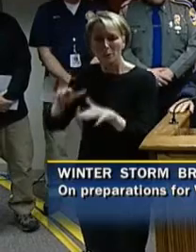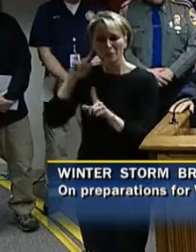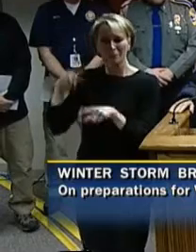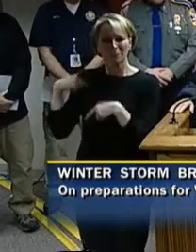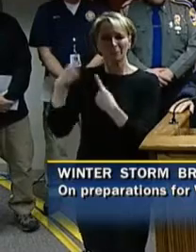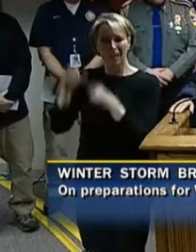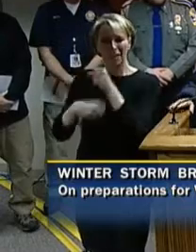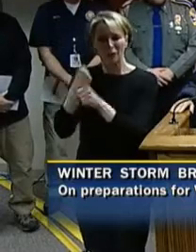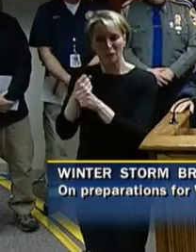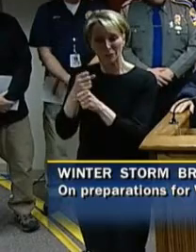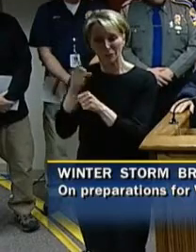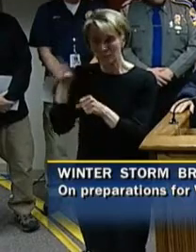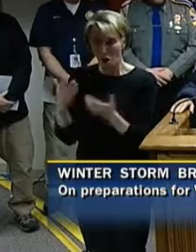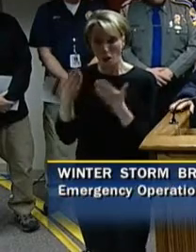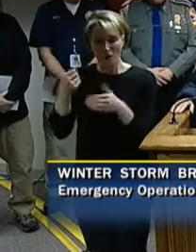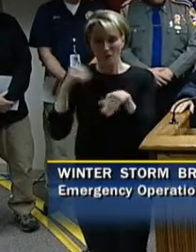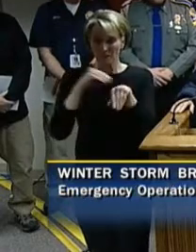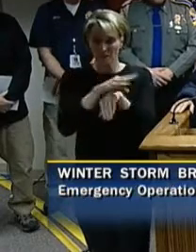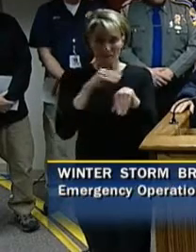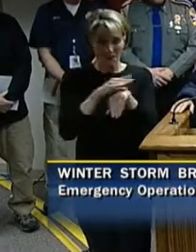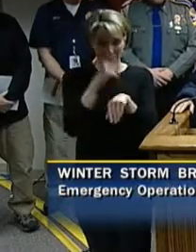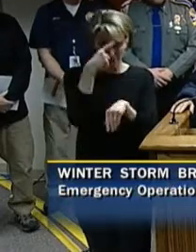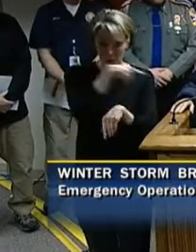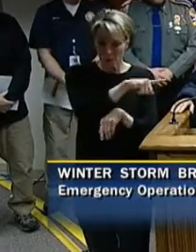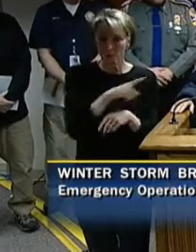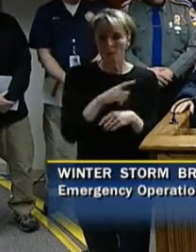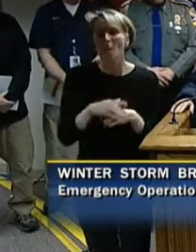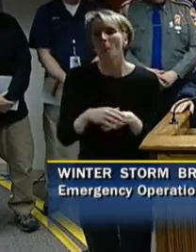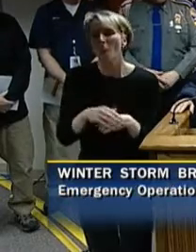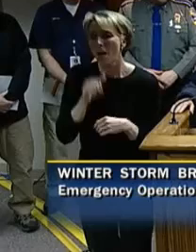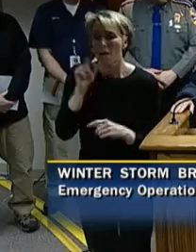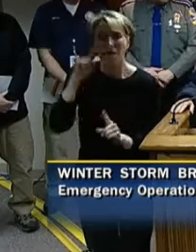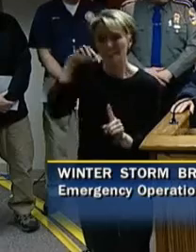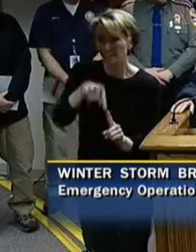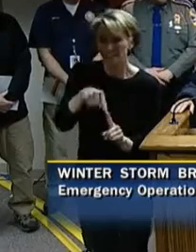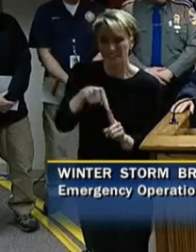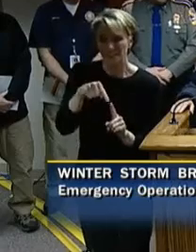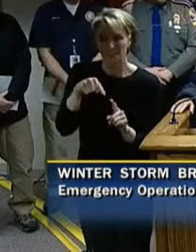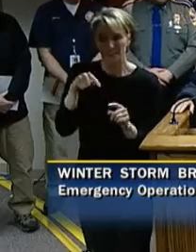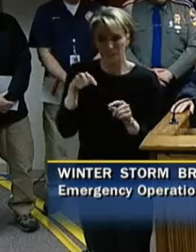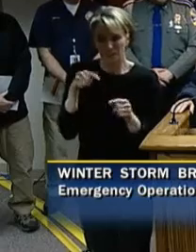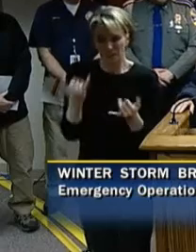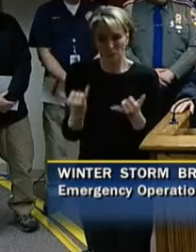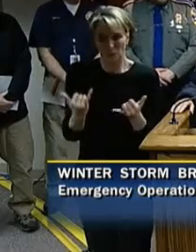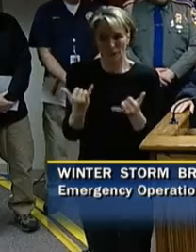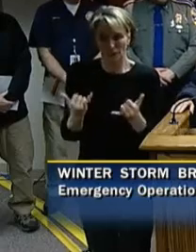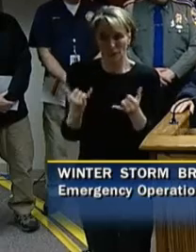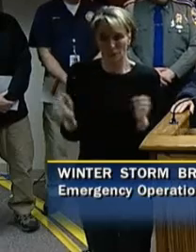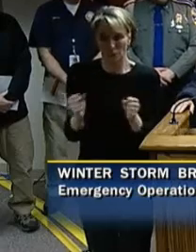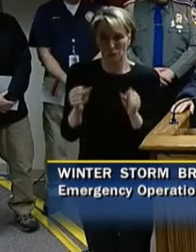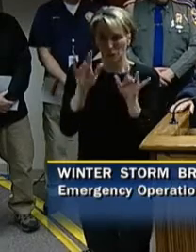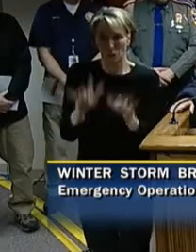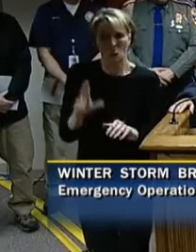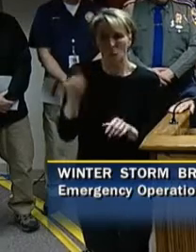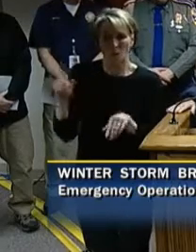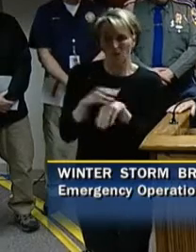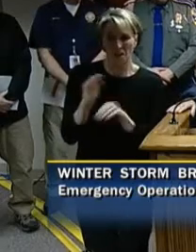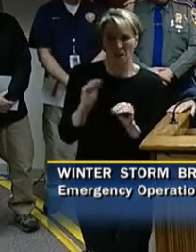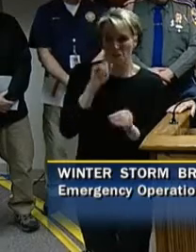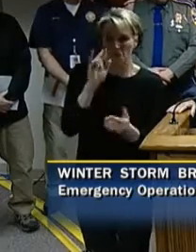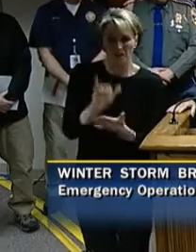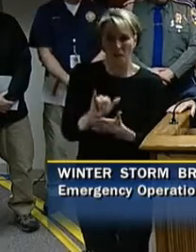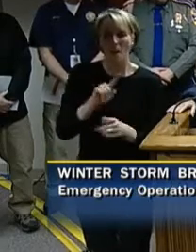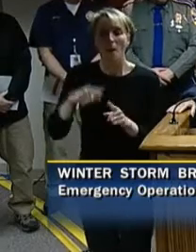specific storm, but I know that Dan Malloy was hit by several severe storms within the first 30, 40,